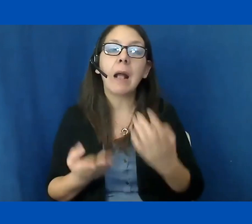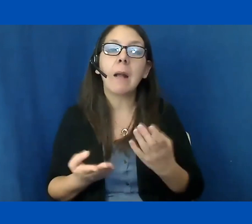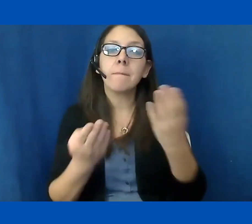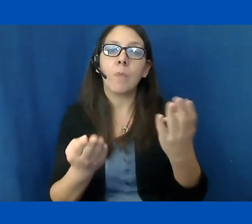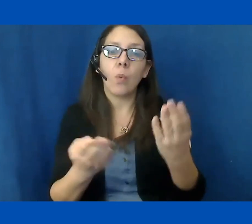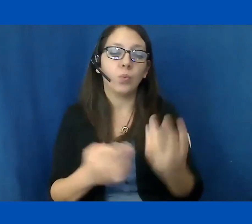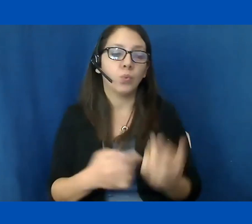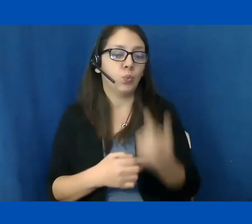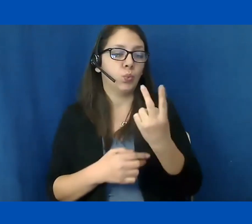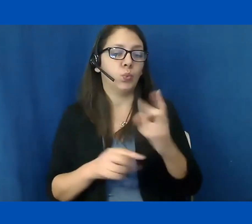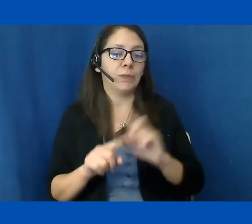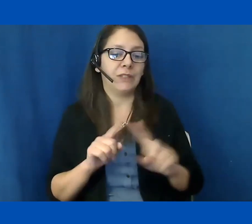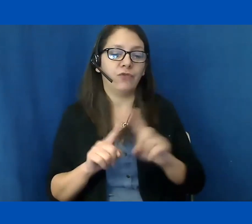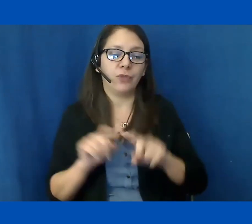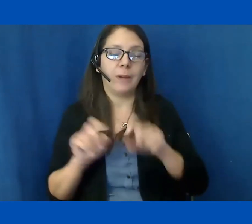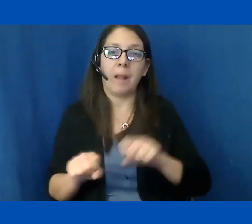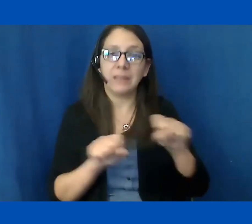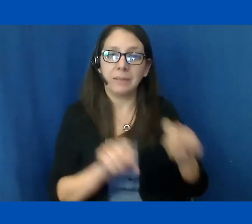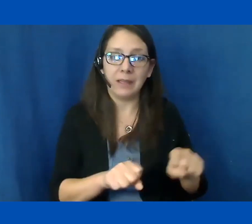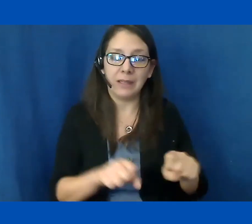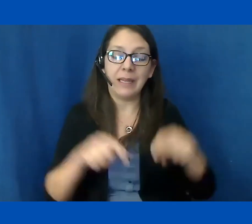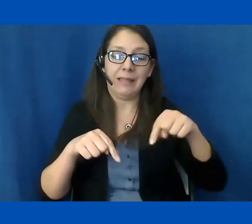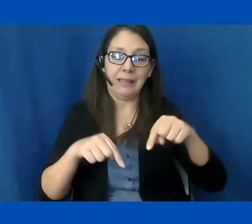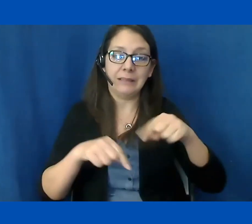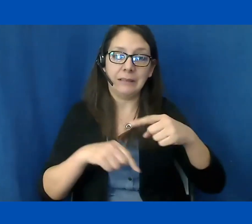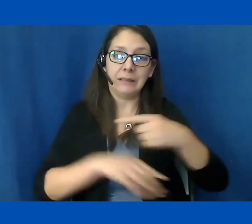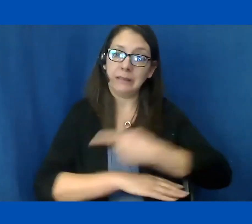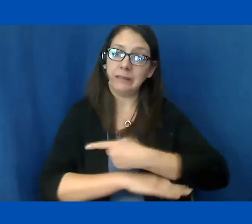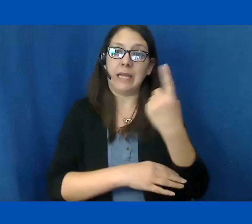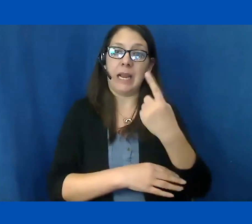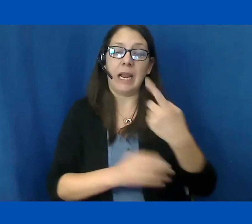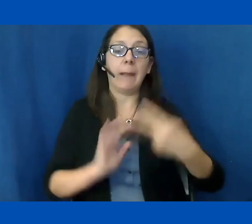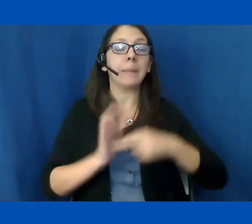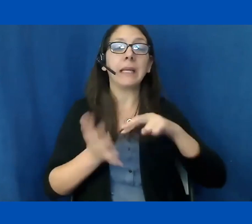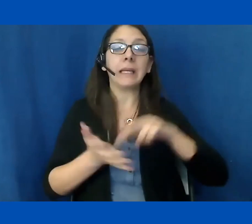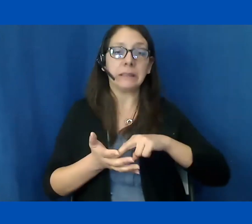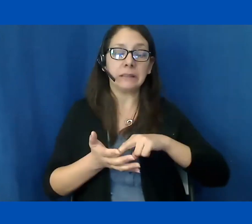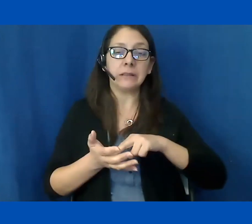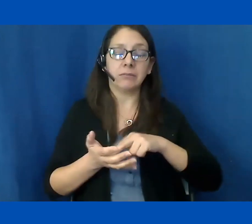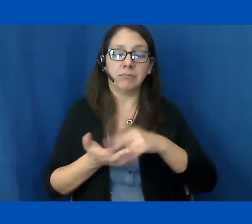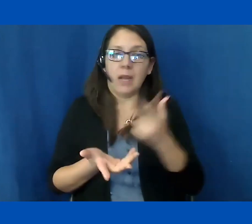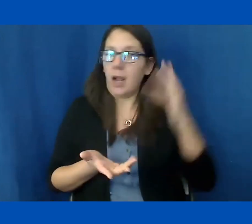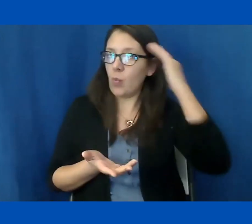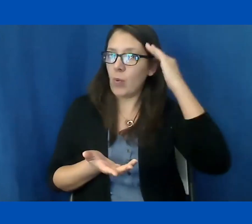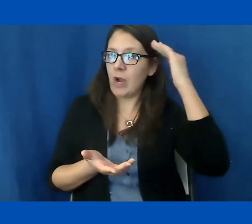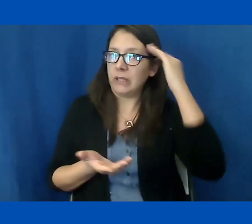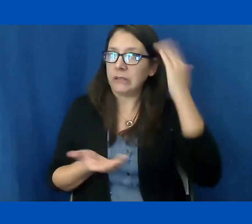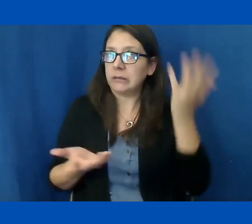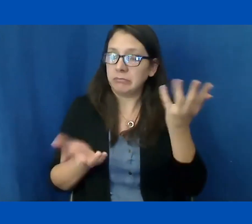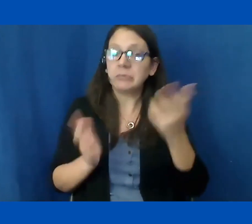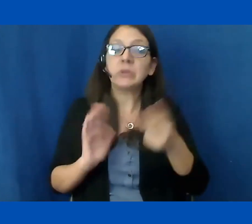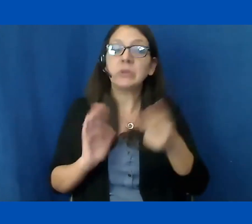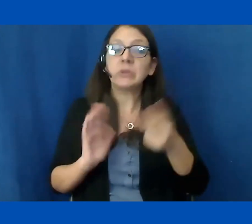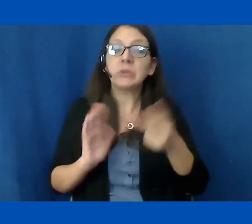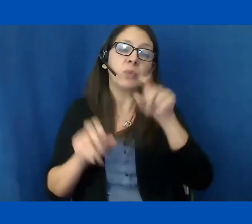possibilities. Because this is a day of awareness, we could listen to the full movie because